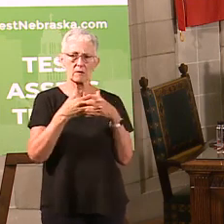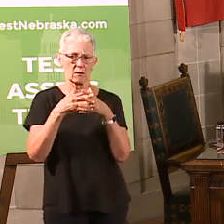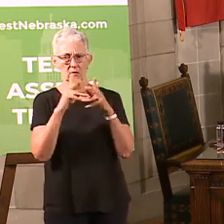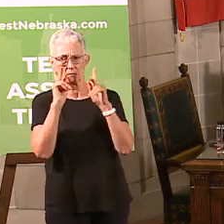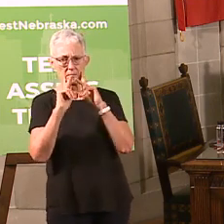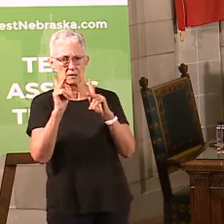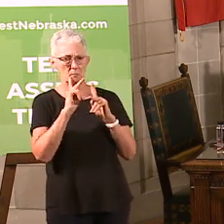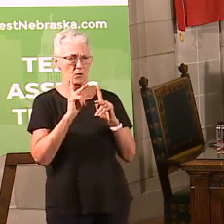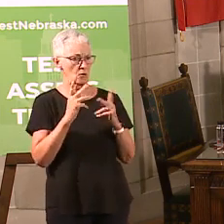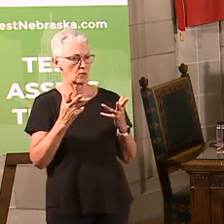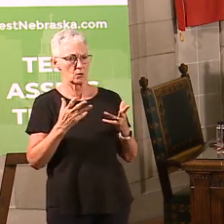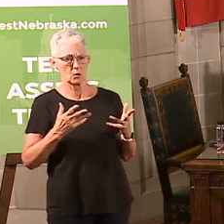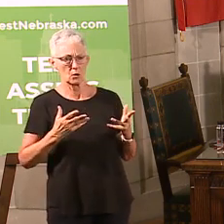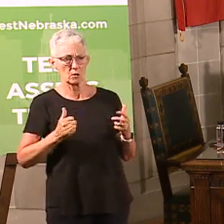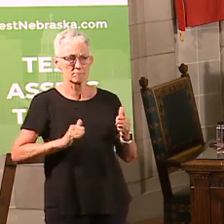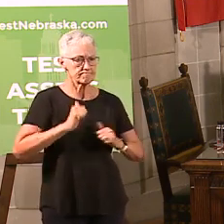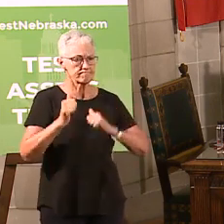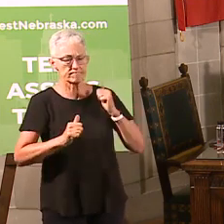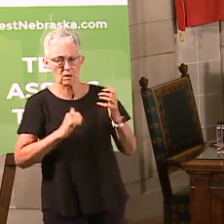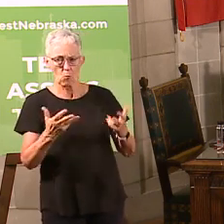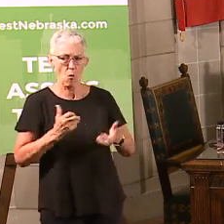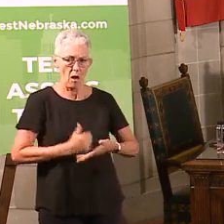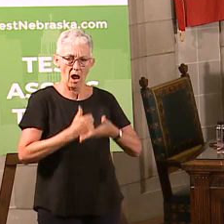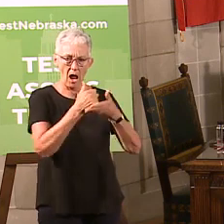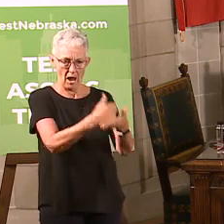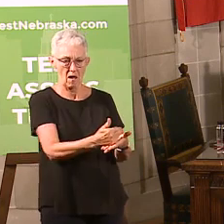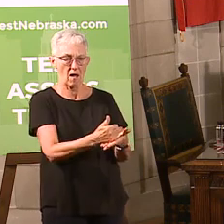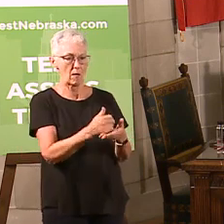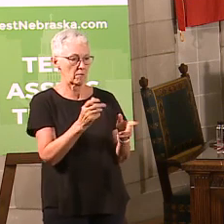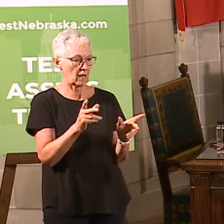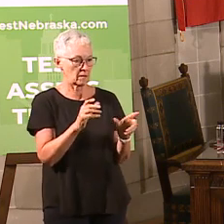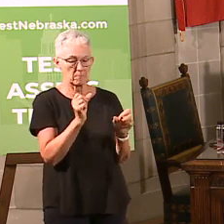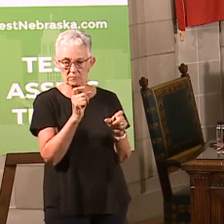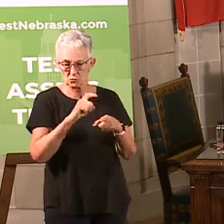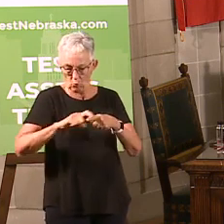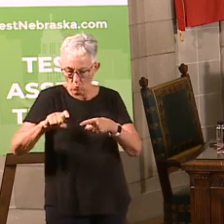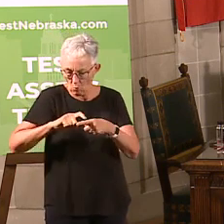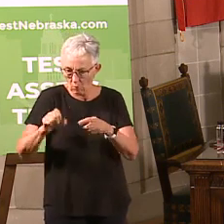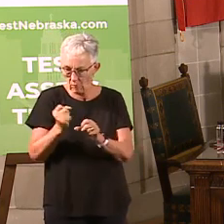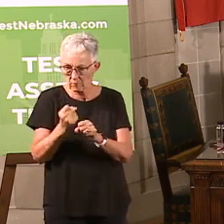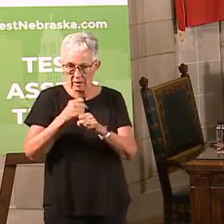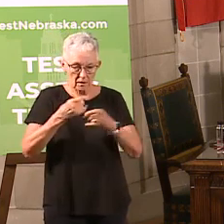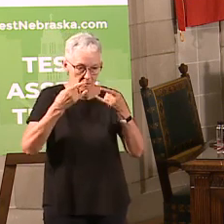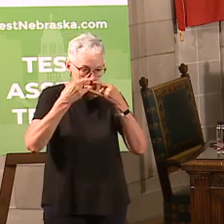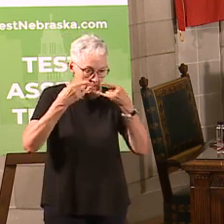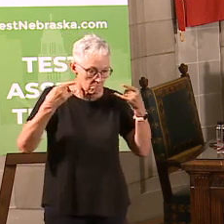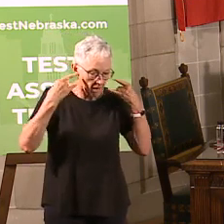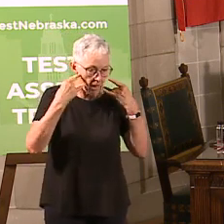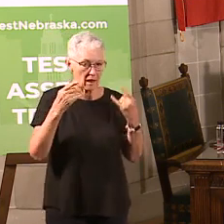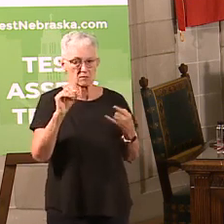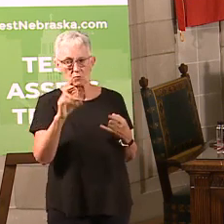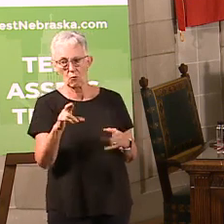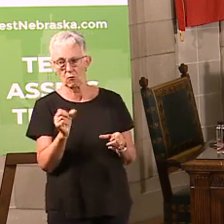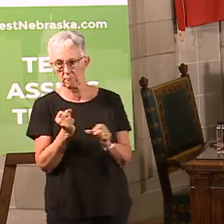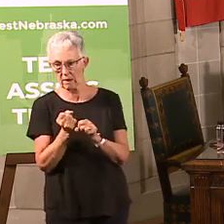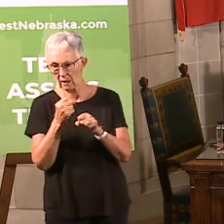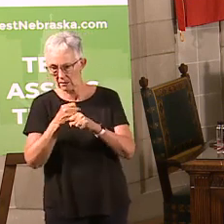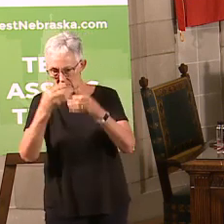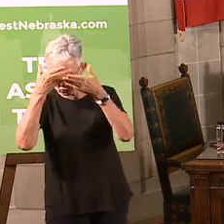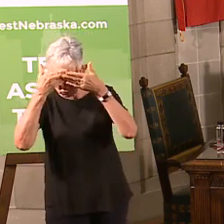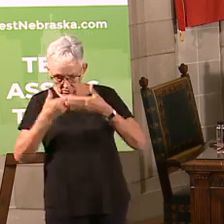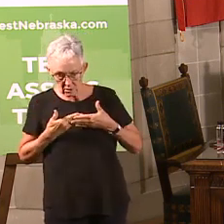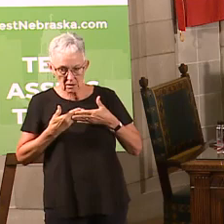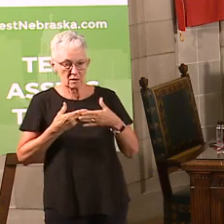masks or using their 3D printers to make face shields and so forth. Another great story about innovation and people pitching